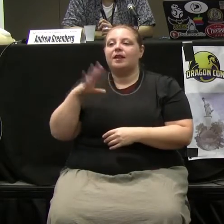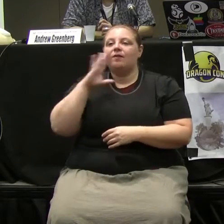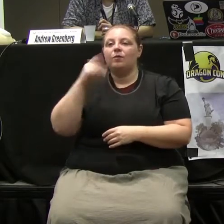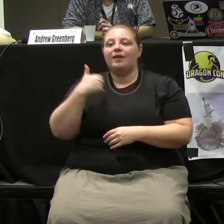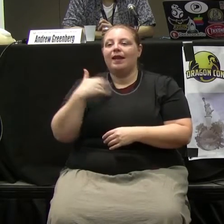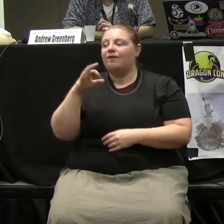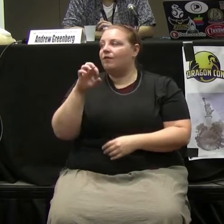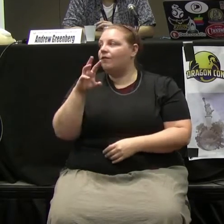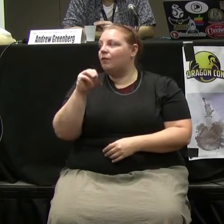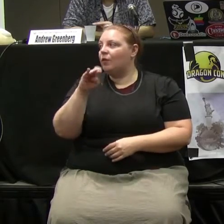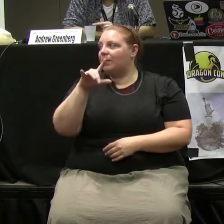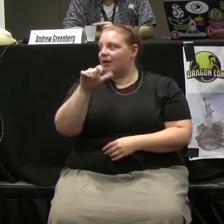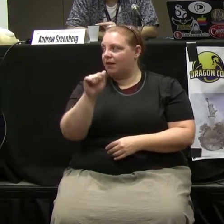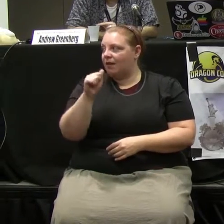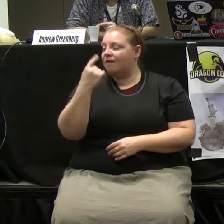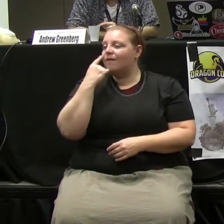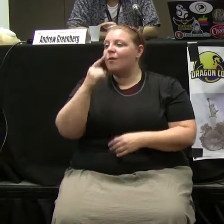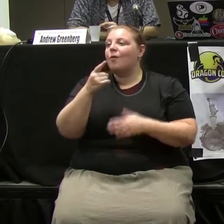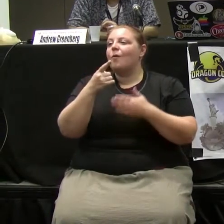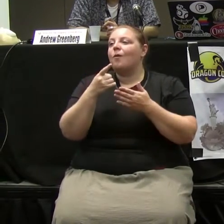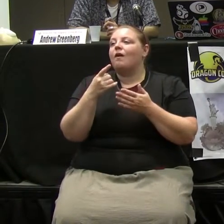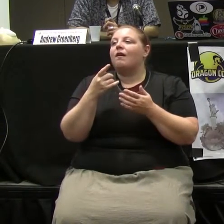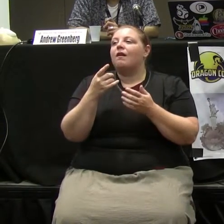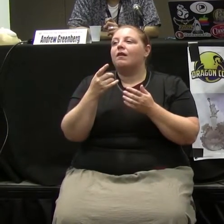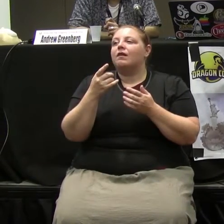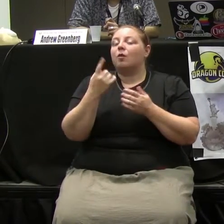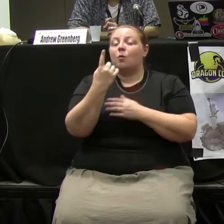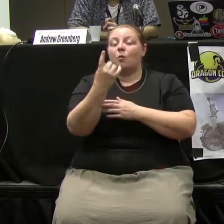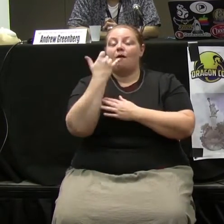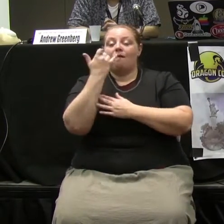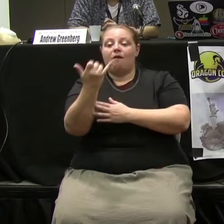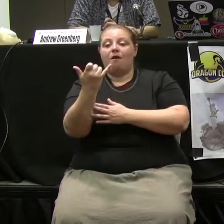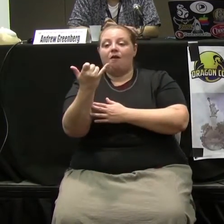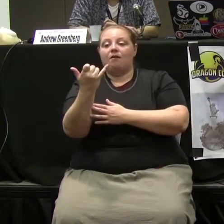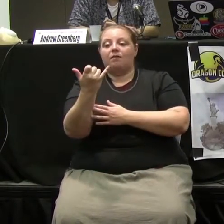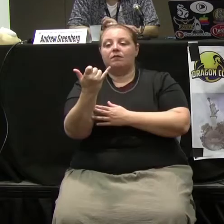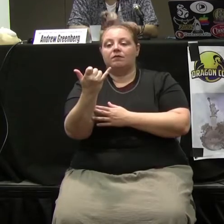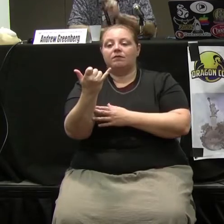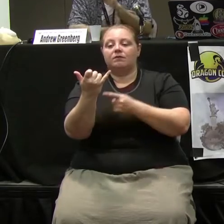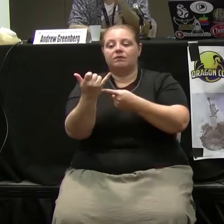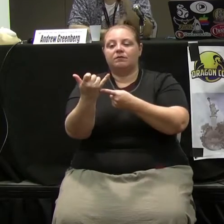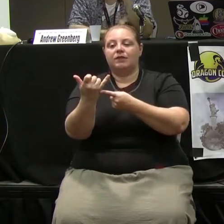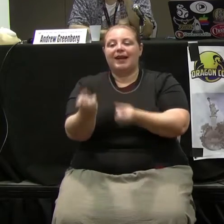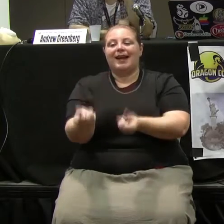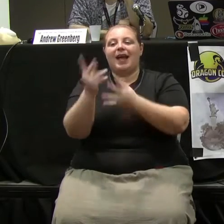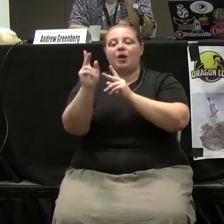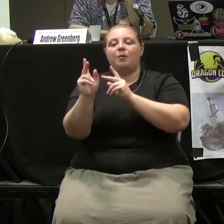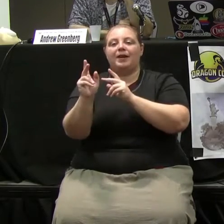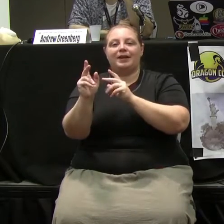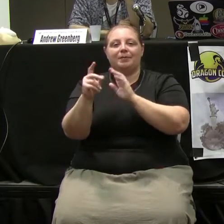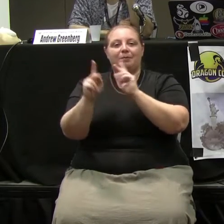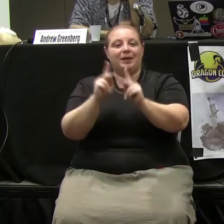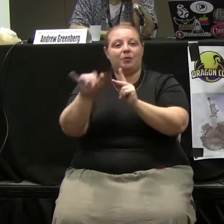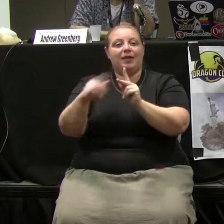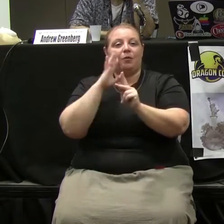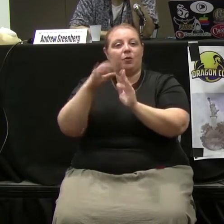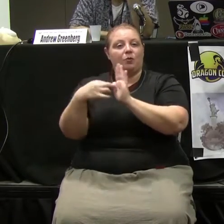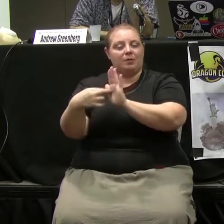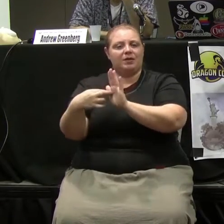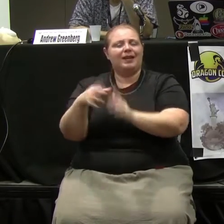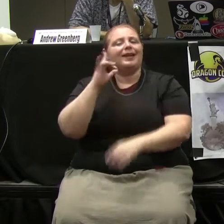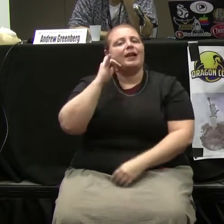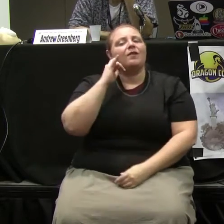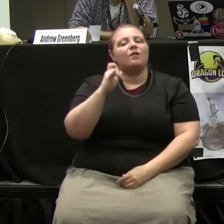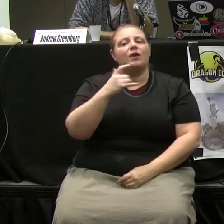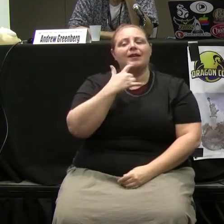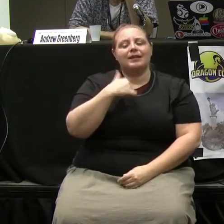formula of what they consider one phone call and how many people that actually represents. In California, we've had legislators